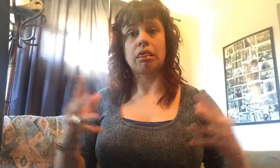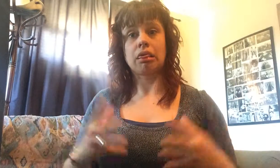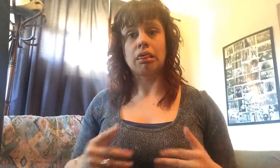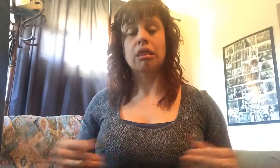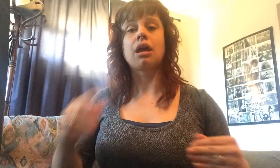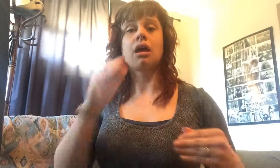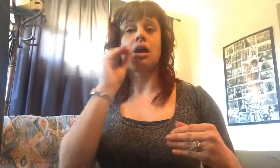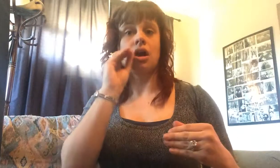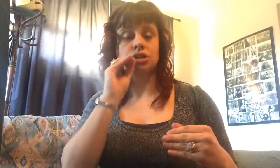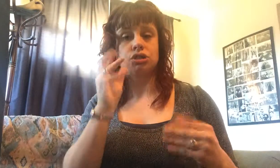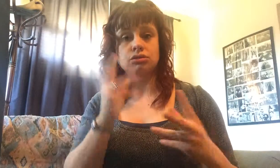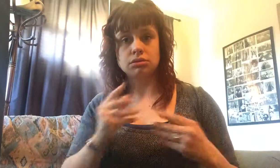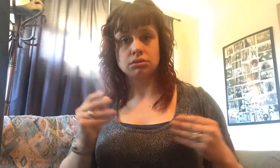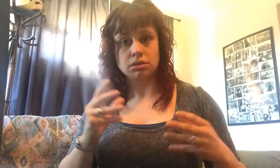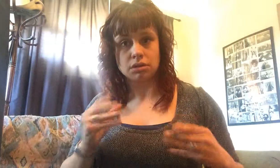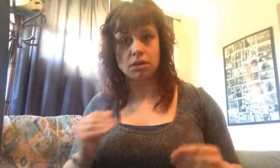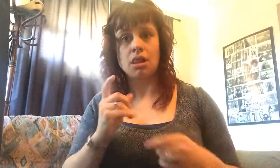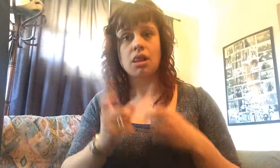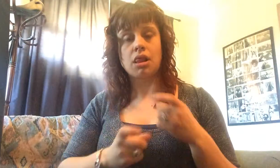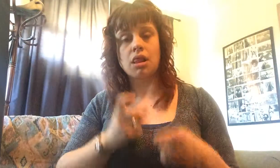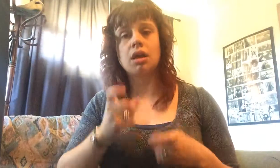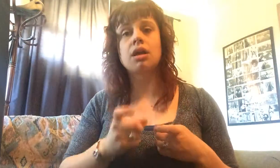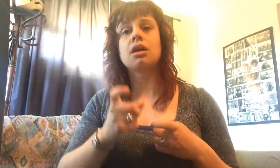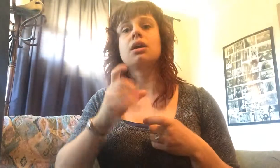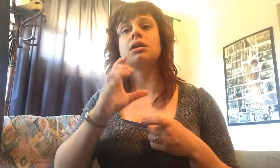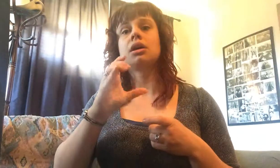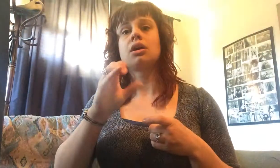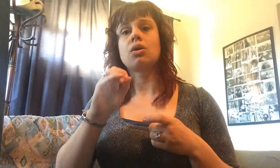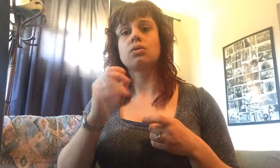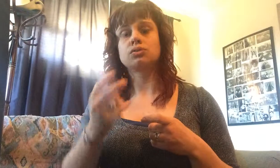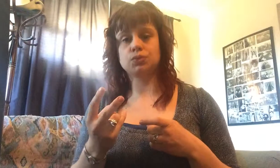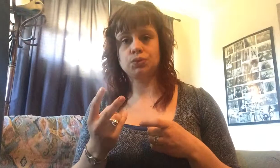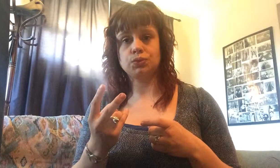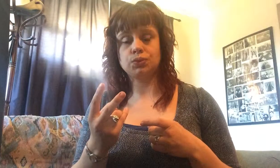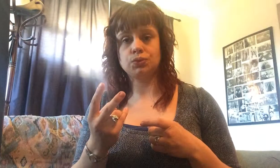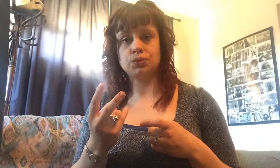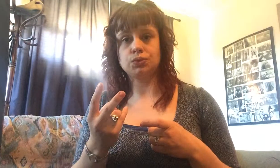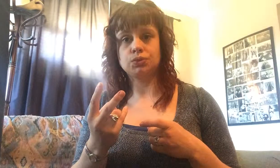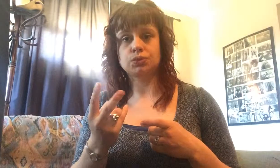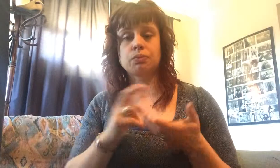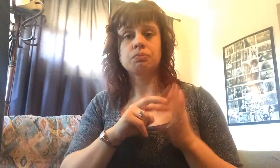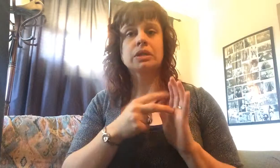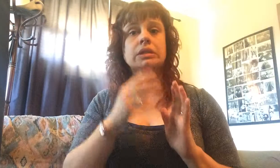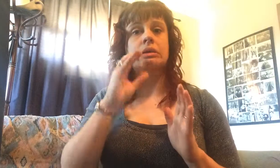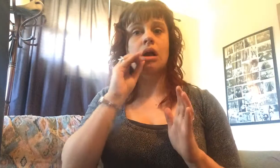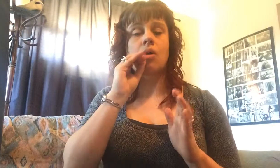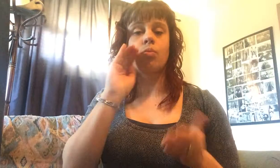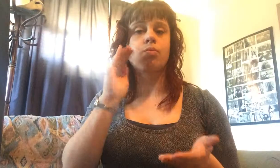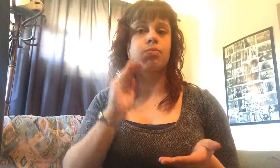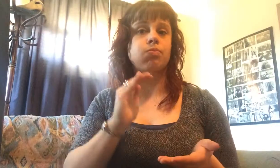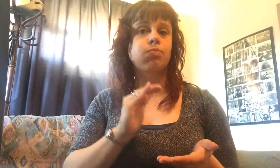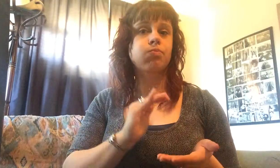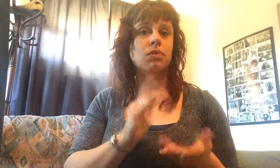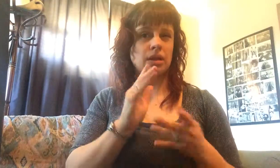deoxygenated blood from the body tissues Now, it is going to be picked up by the veins